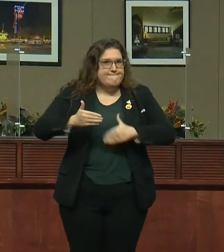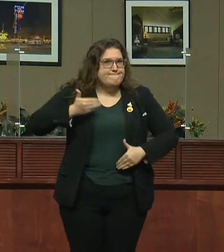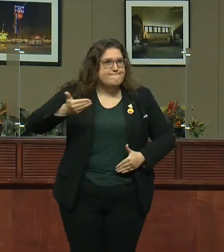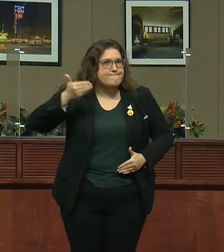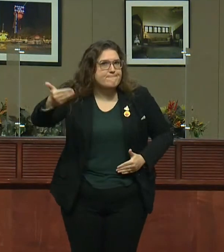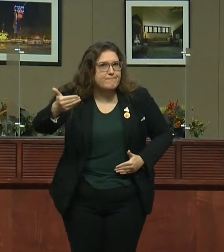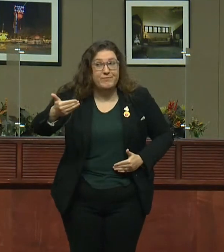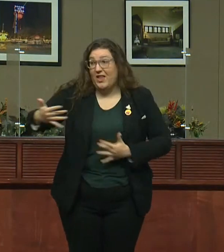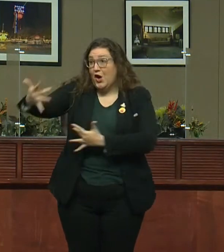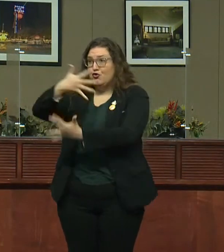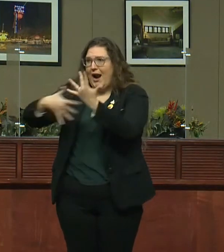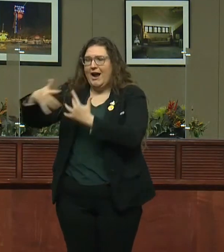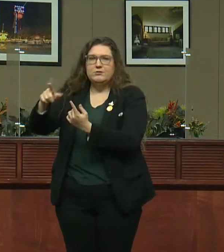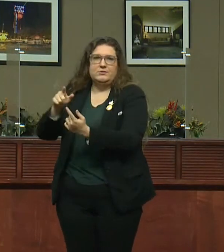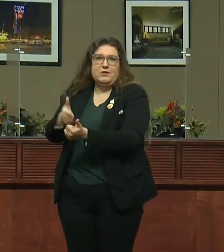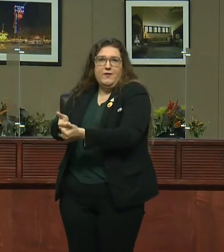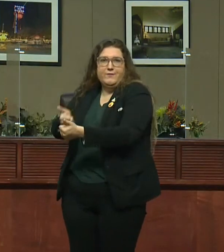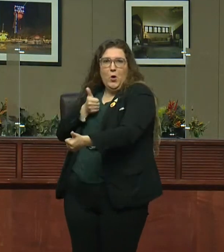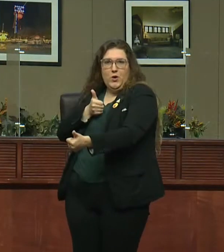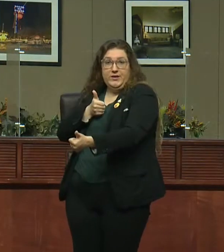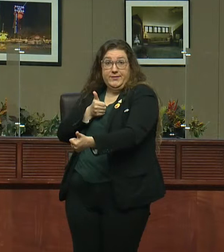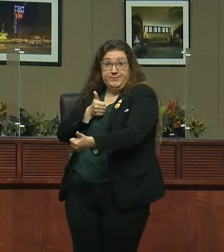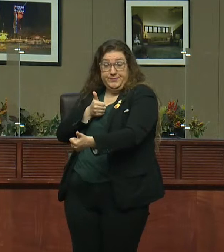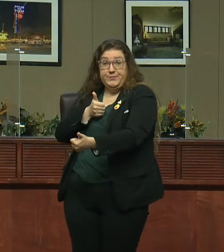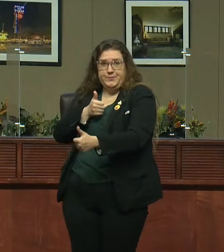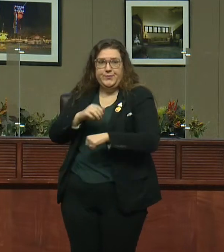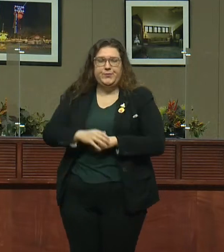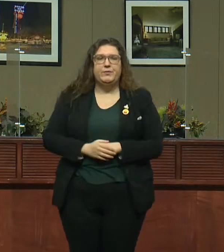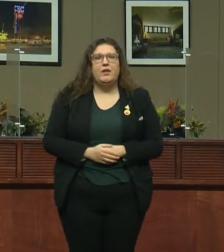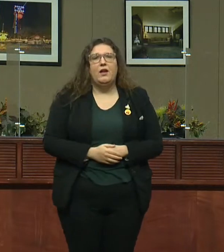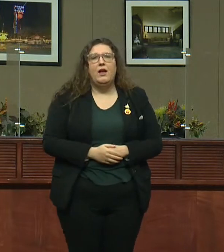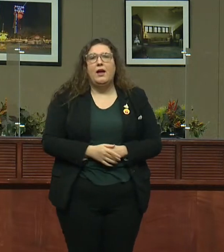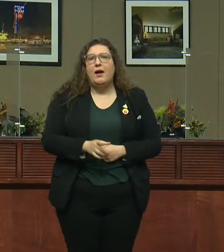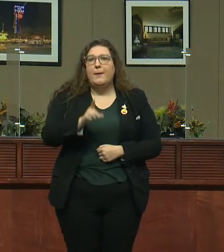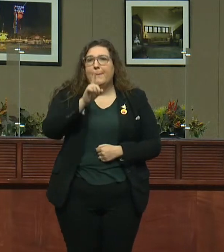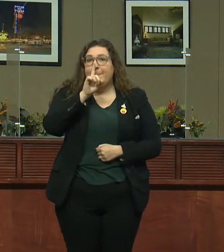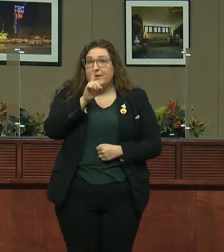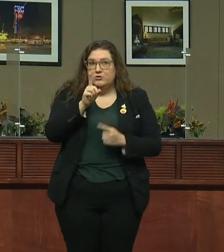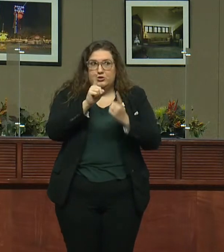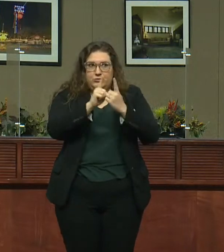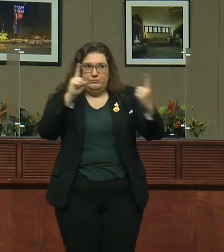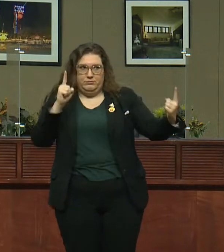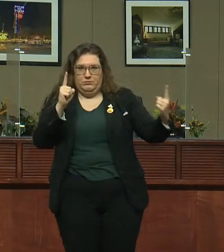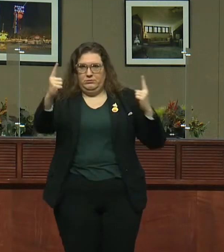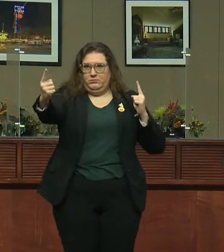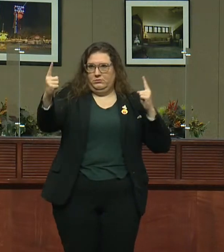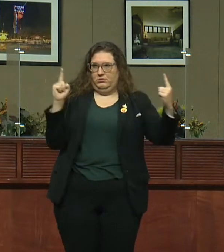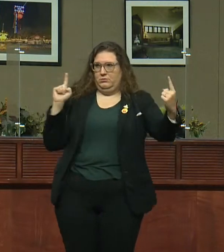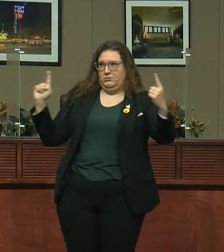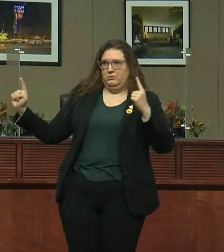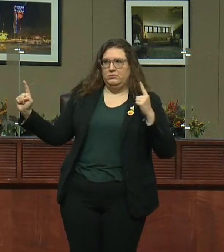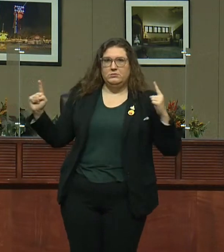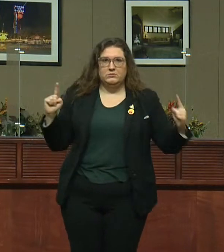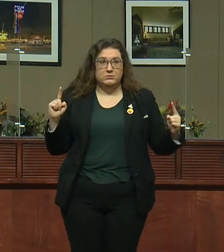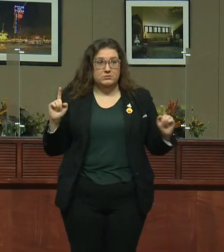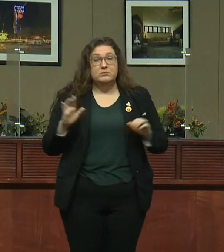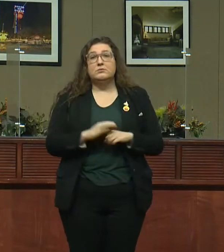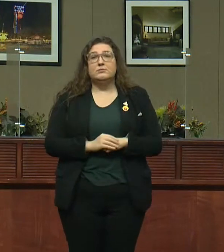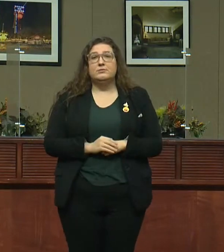crowd, close spaces, and close contact. Wash your distance. Clean and